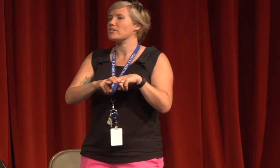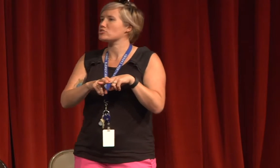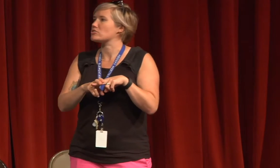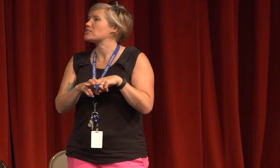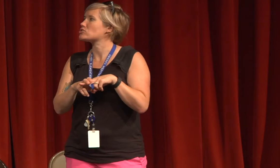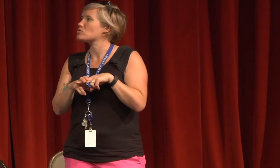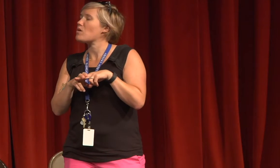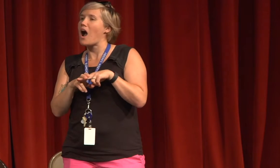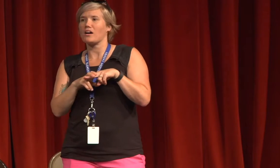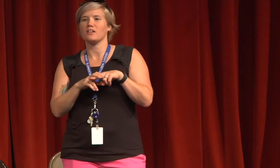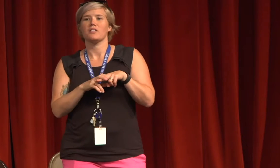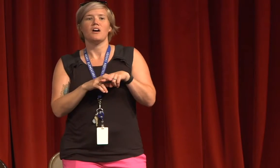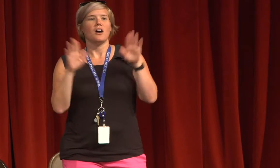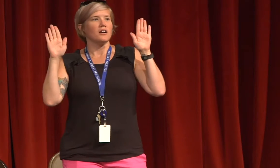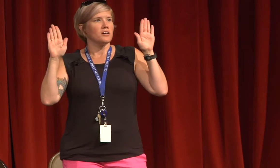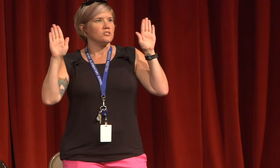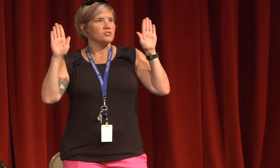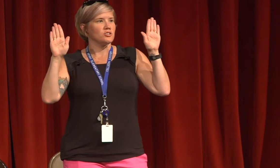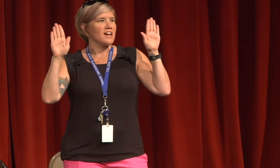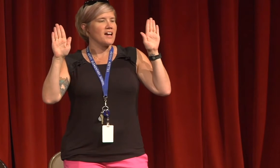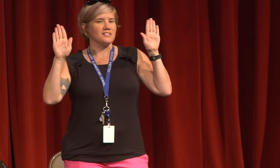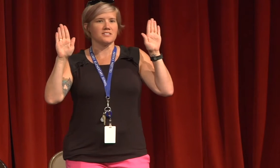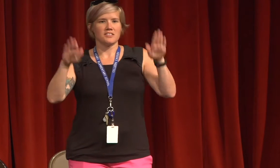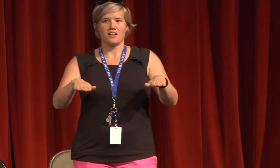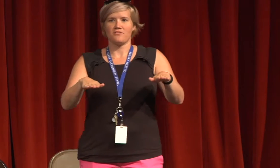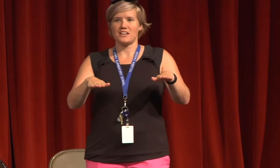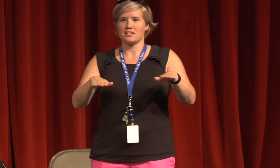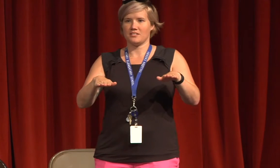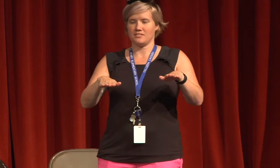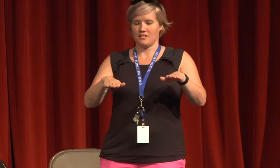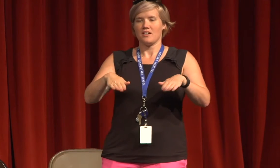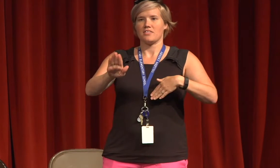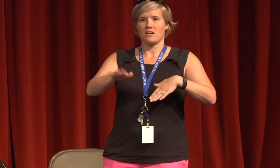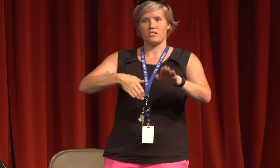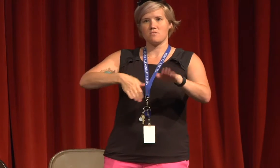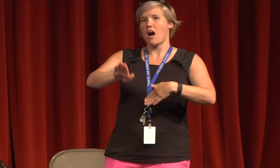your students to walk. 2 hands. There are the feet. They are going to walk.